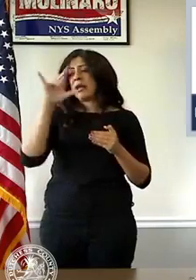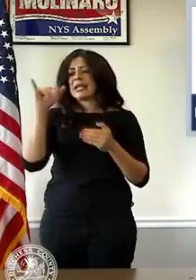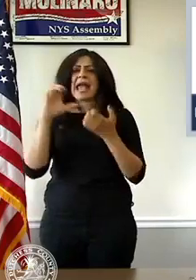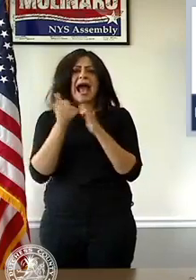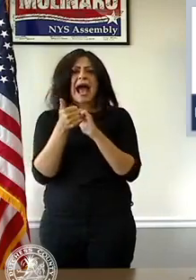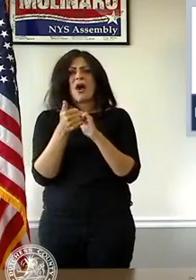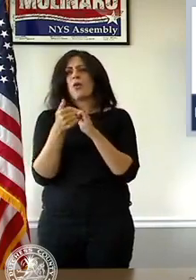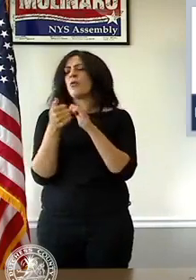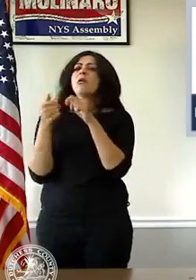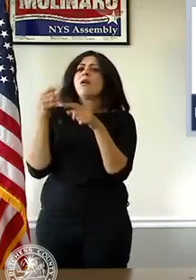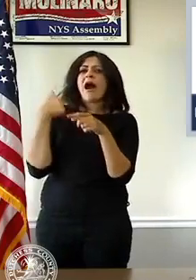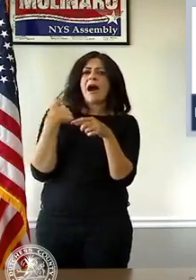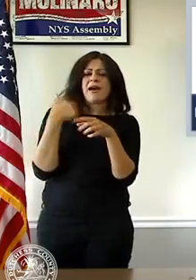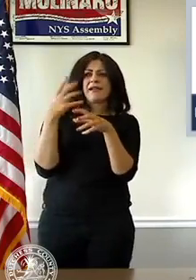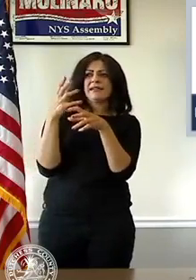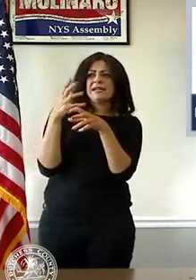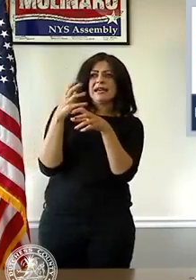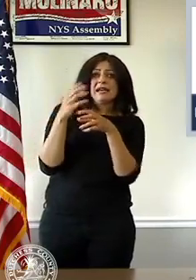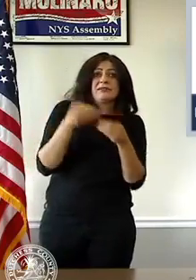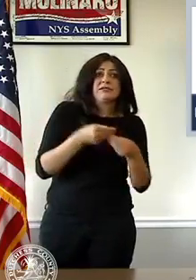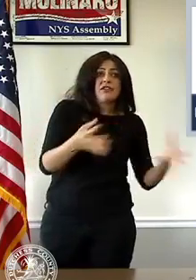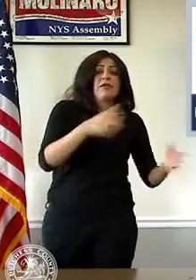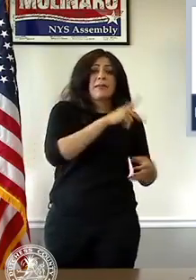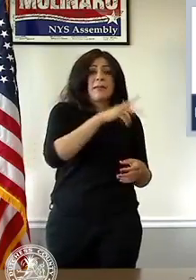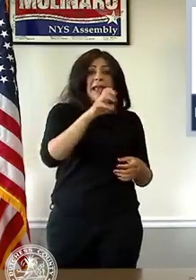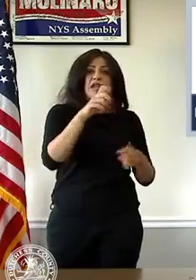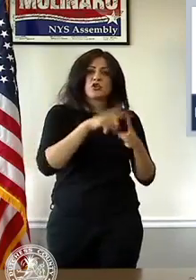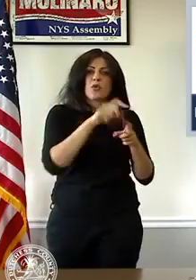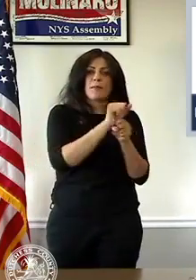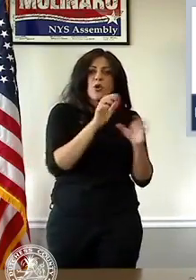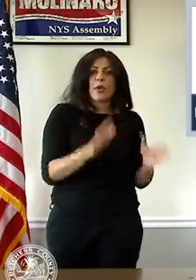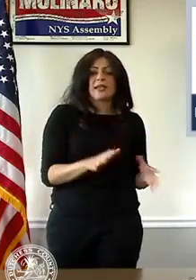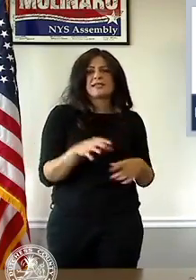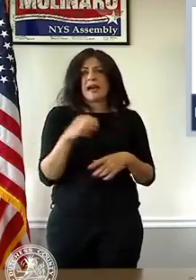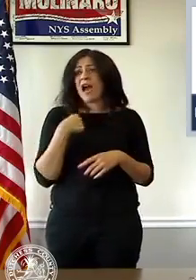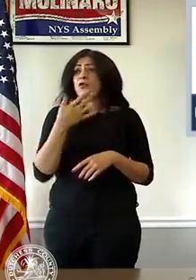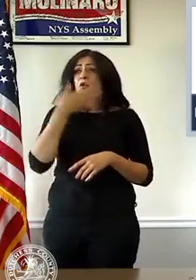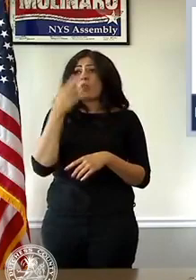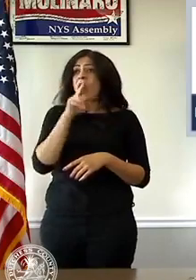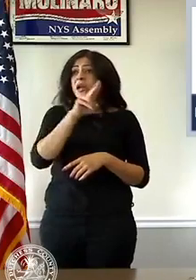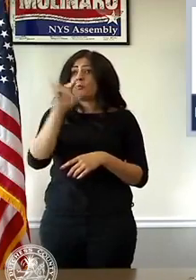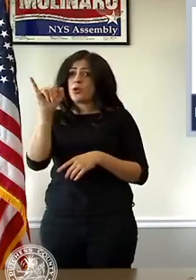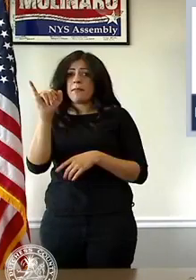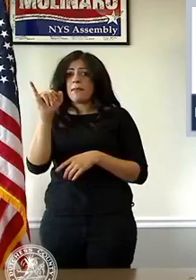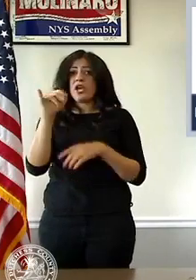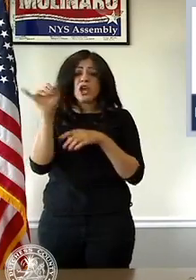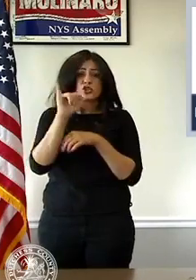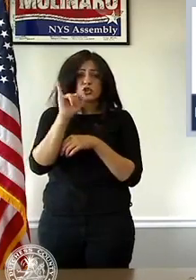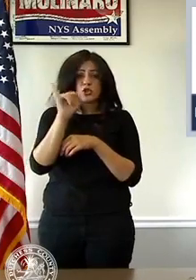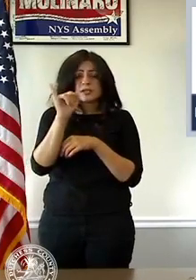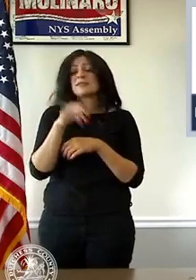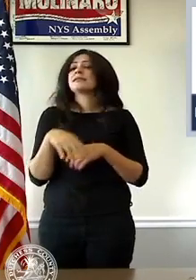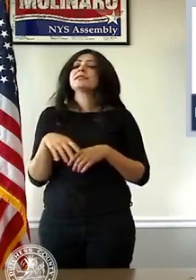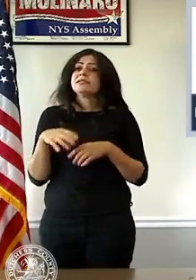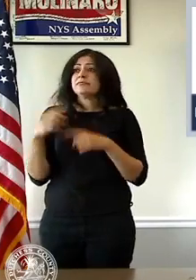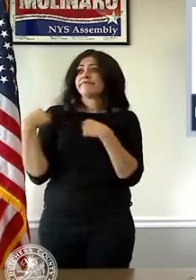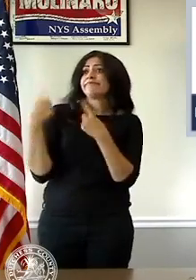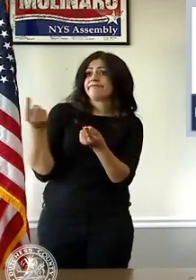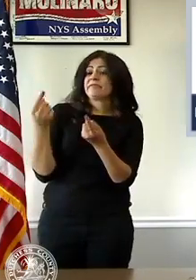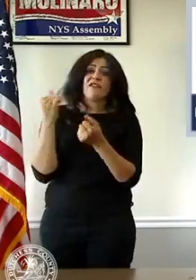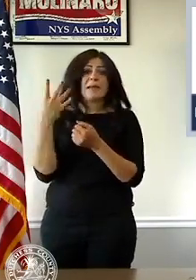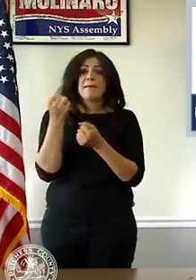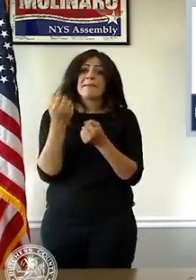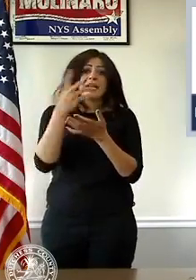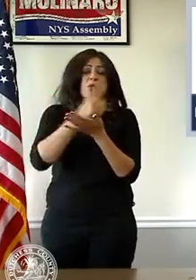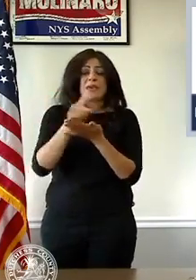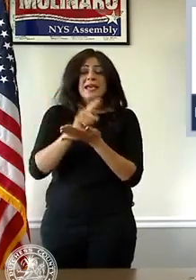I have received no unemployment insurance in 11 weeks. Well, if you were due unemployment insurance and New York State didn't find a way for you to get it, that's a failure, and